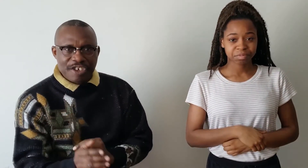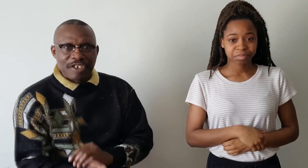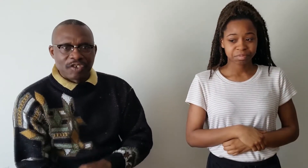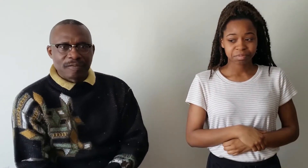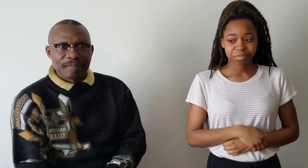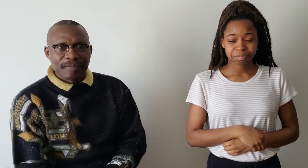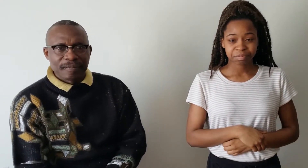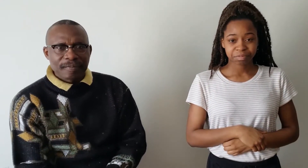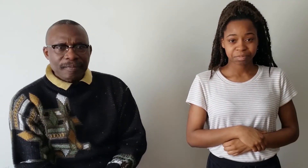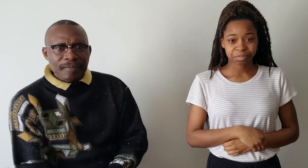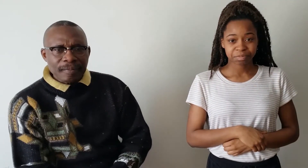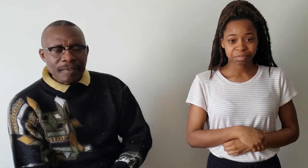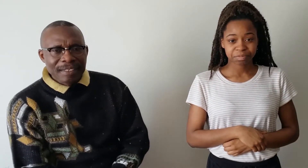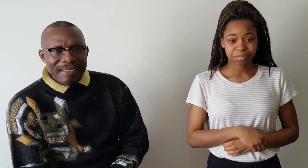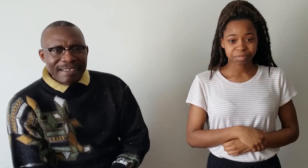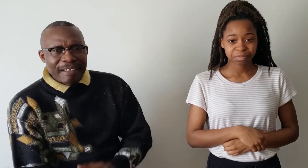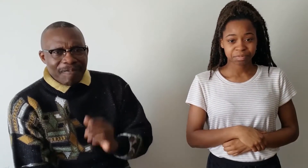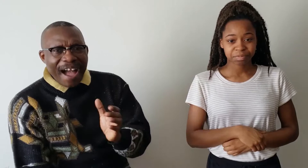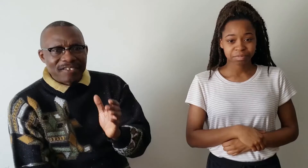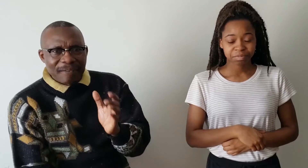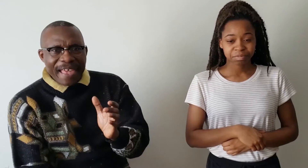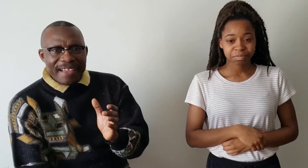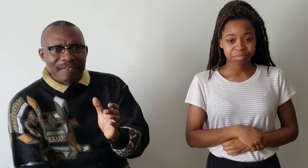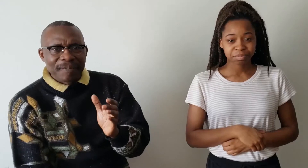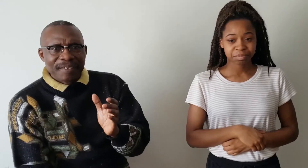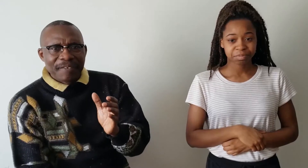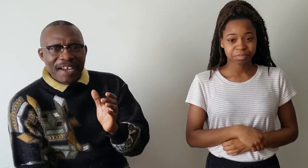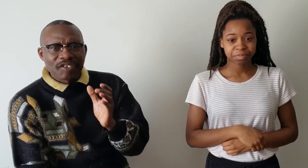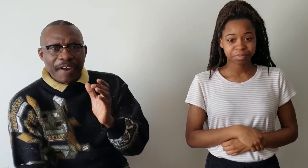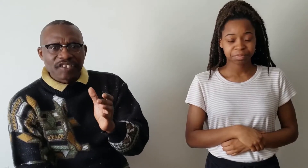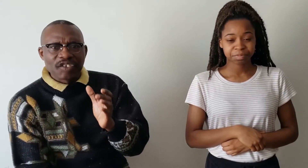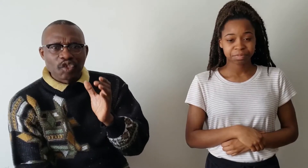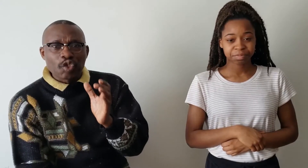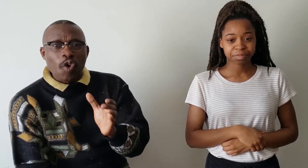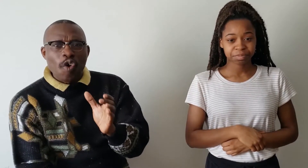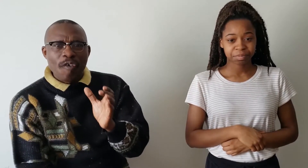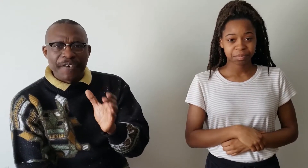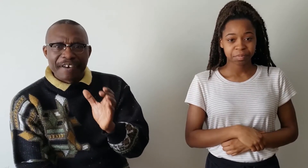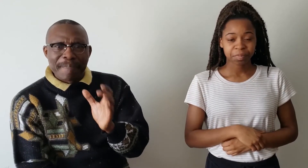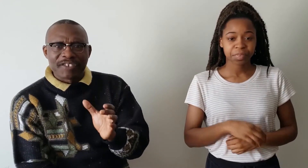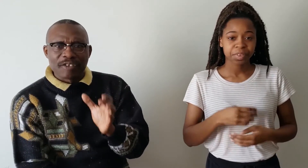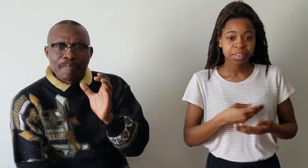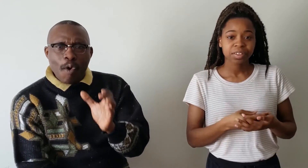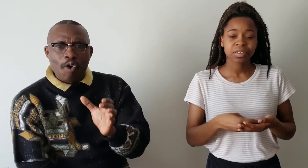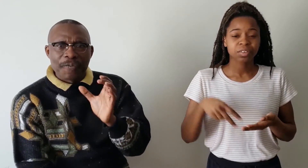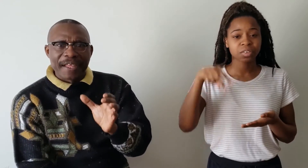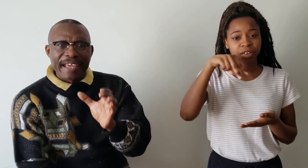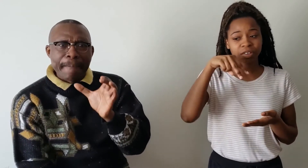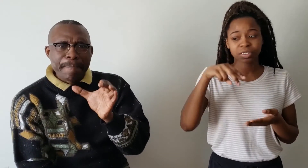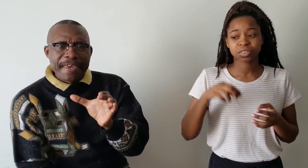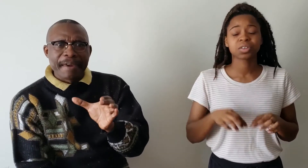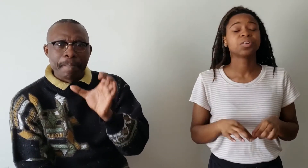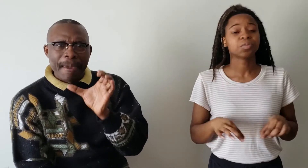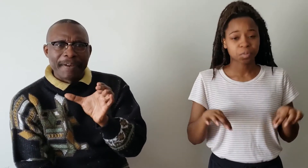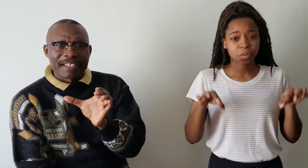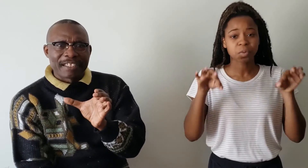years. The fact that the resurrection is so very much more than a mere biblical